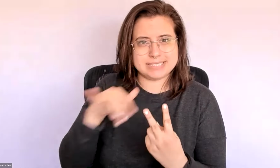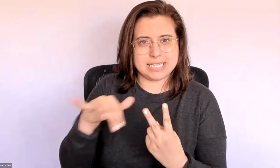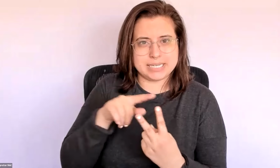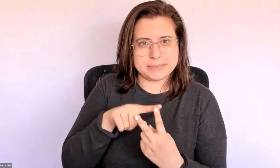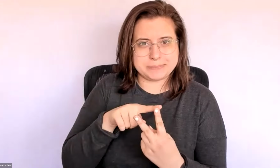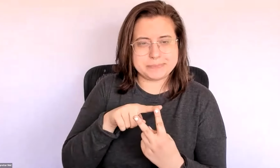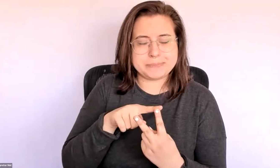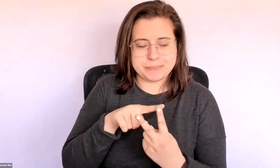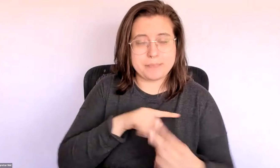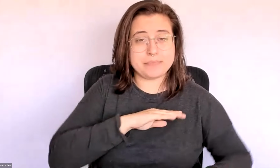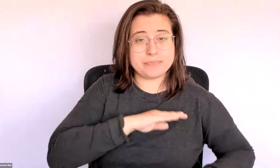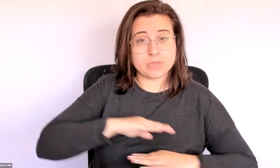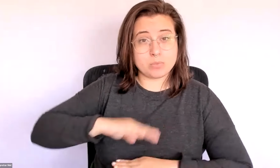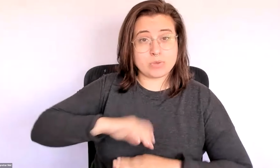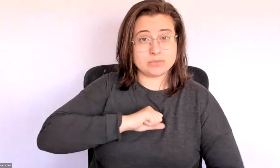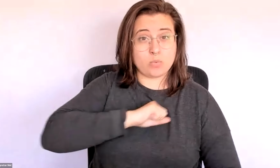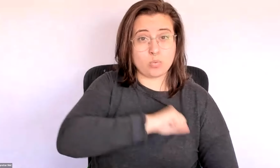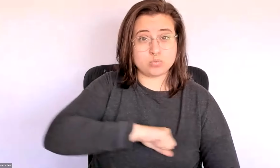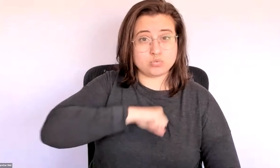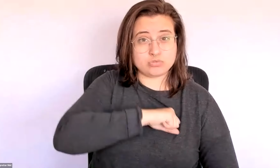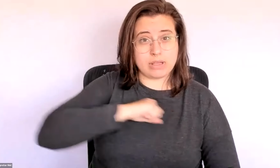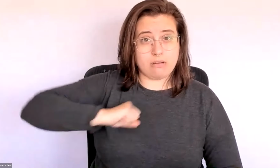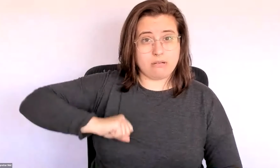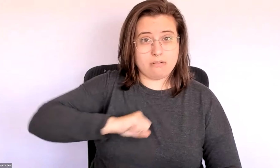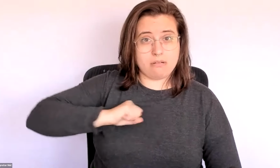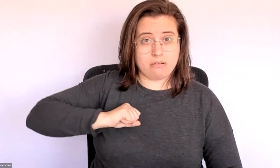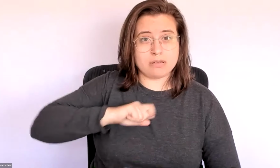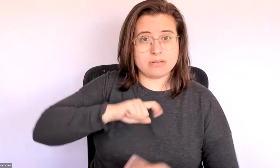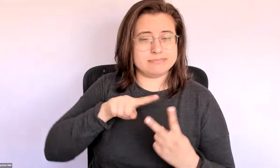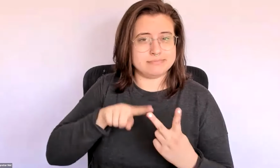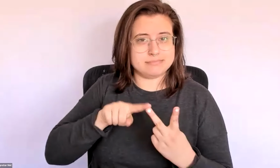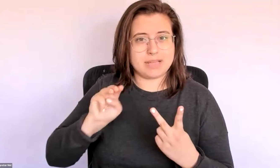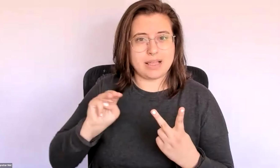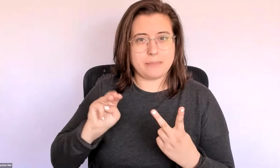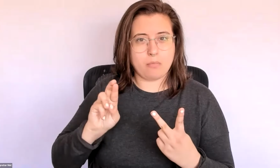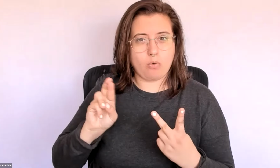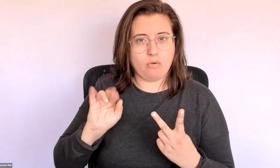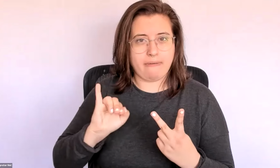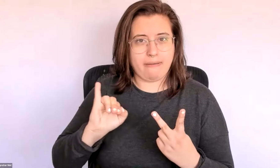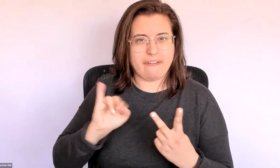breast ultrasound or an MRI.